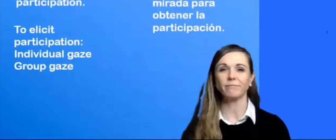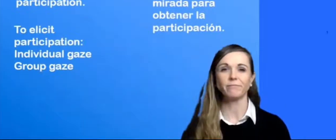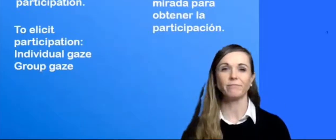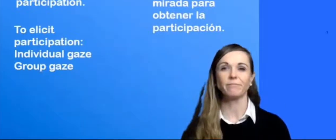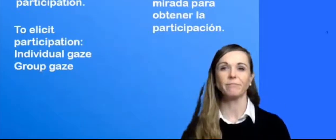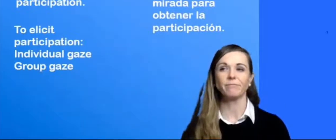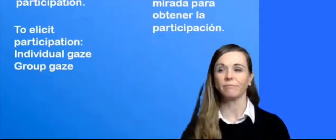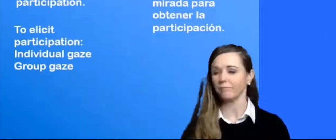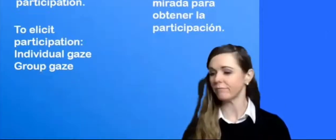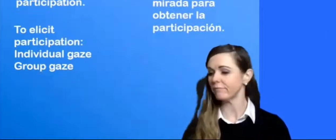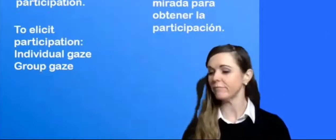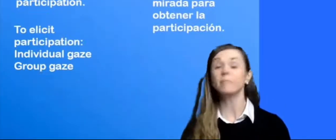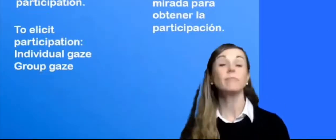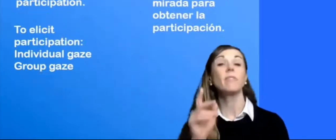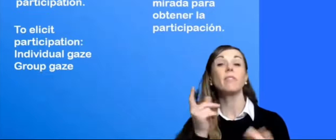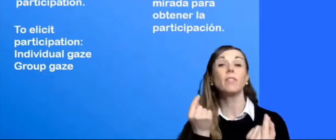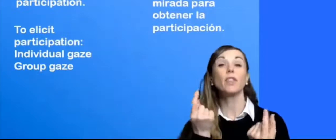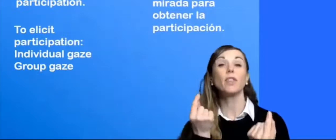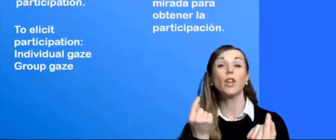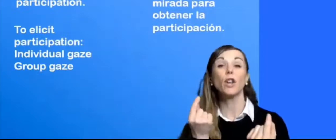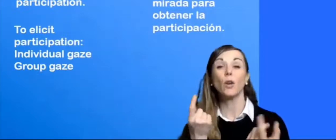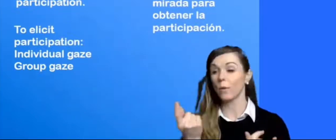participating. Eye gaze is exceptionally